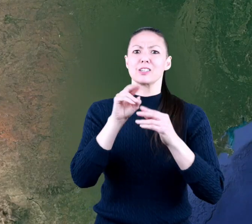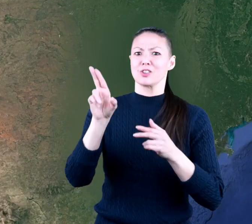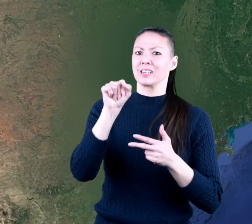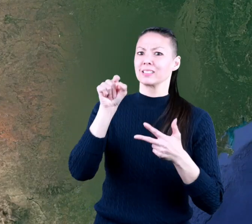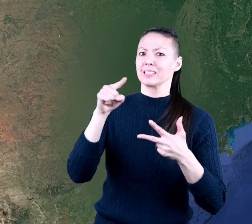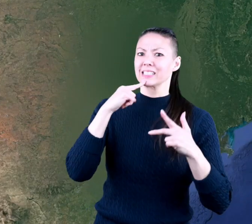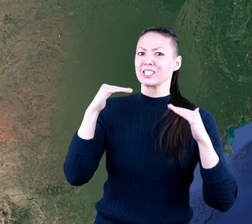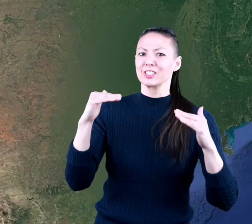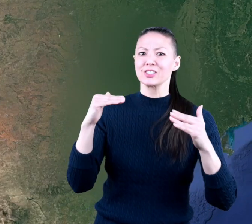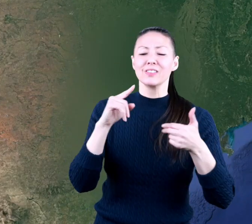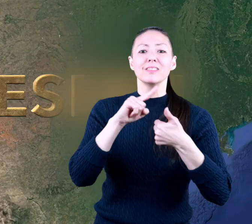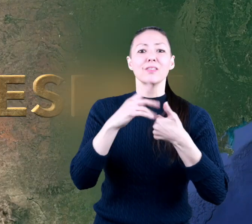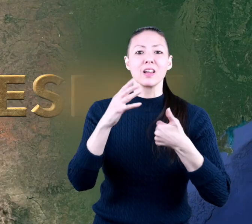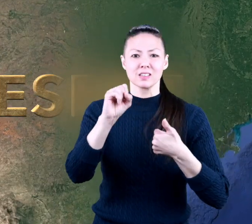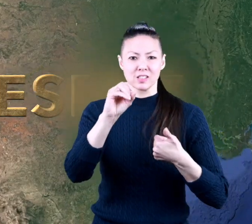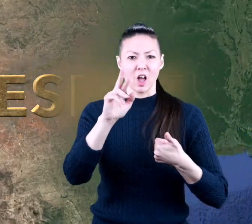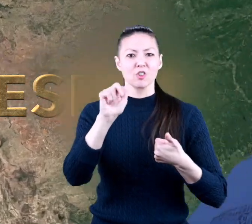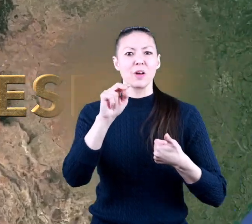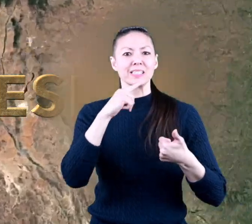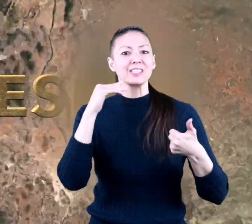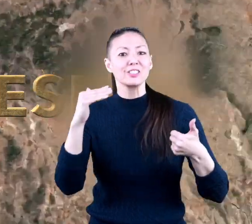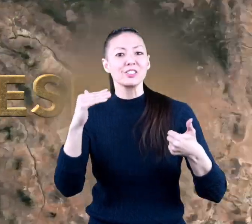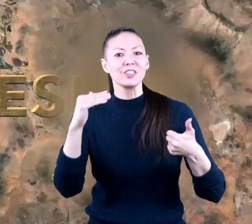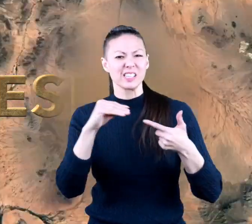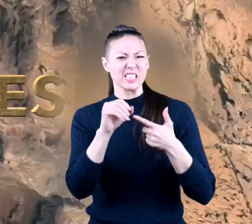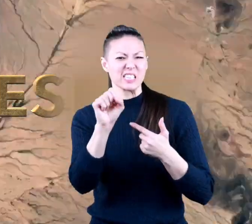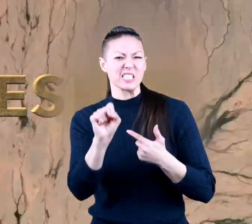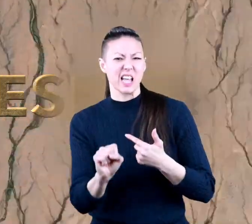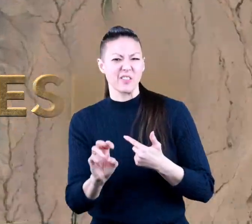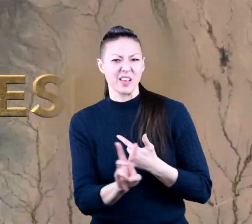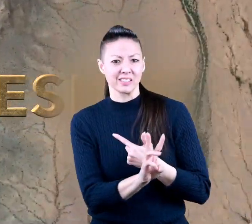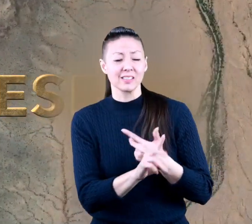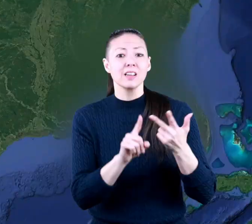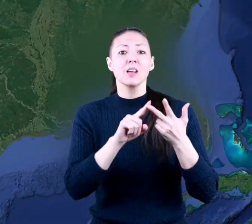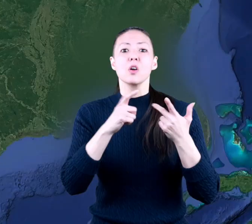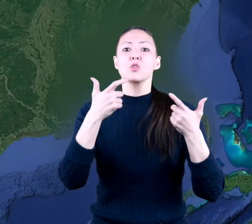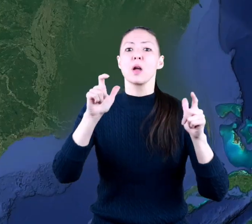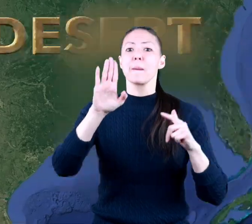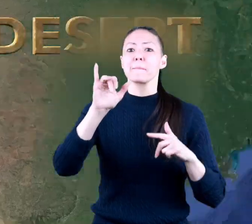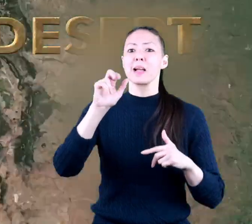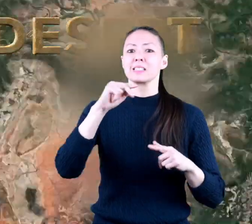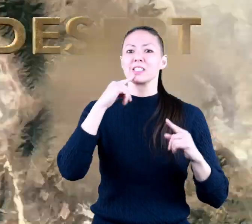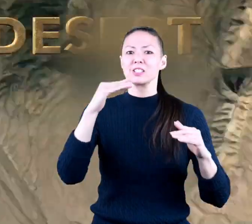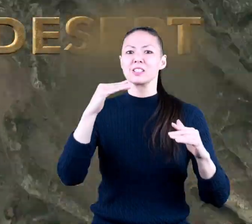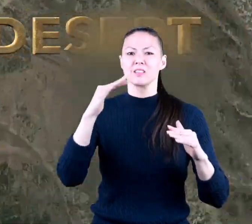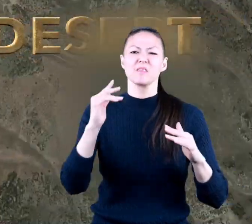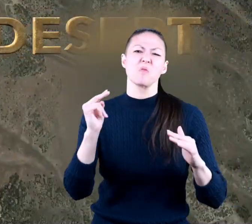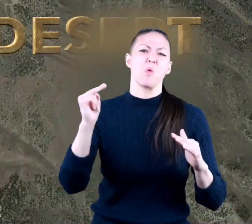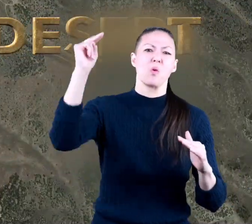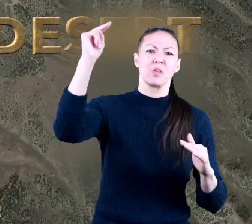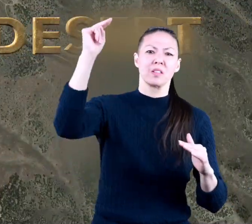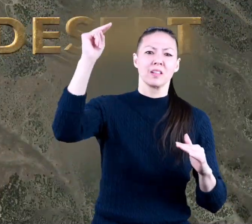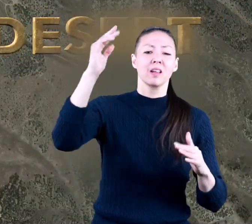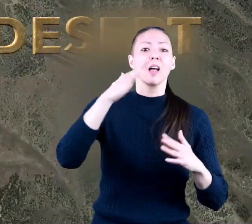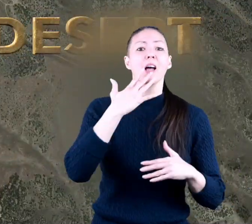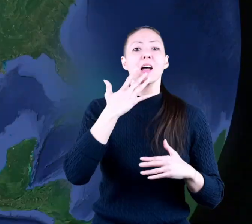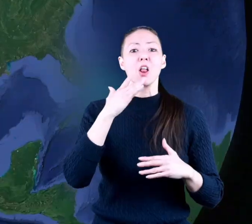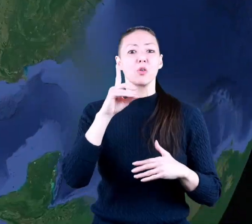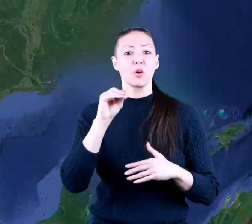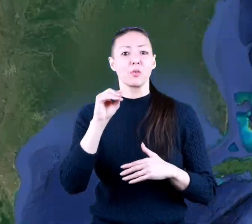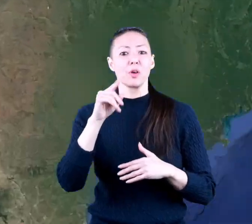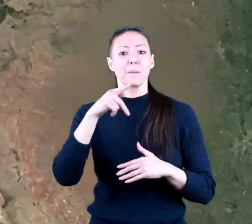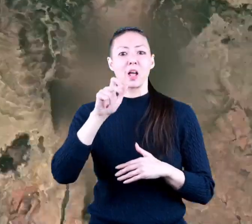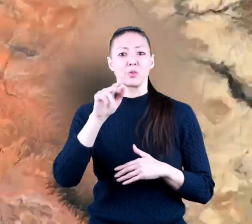in the U.S. are the Sonoran Desert in the southwest, the Great Basin Desert further north, and